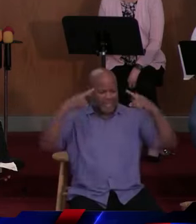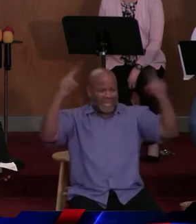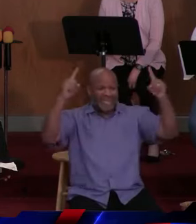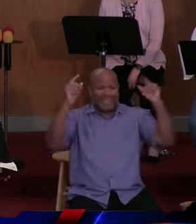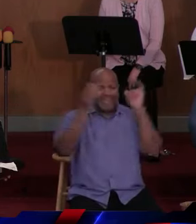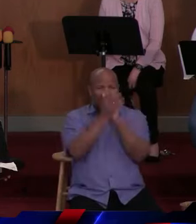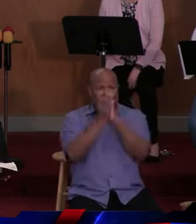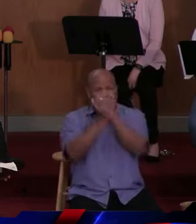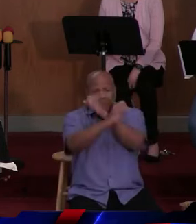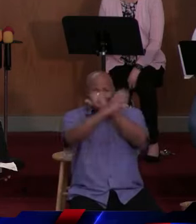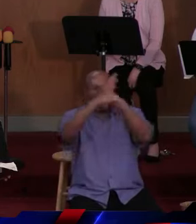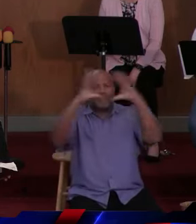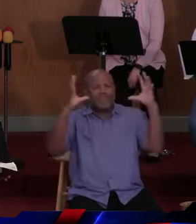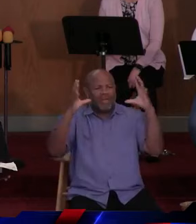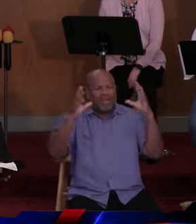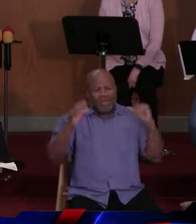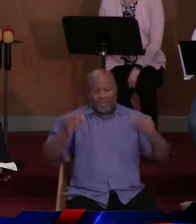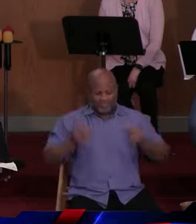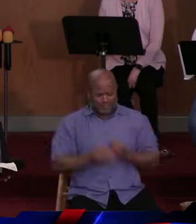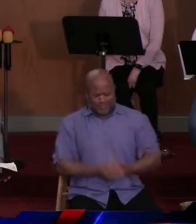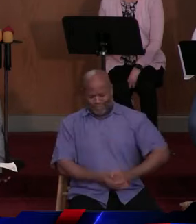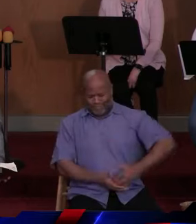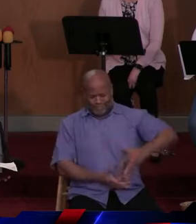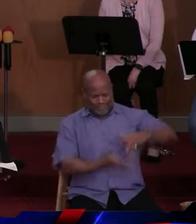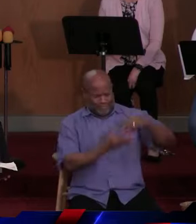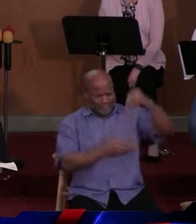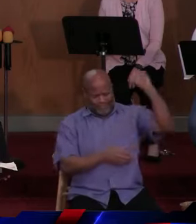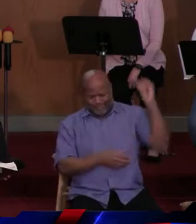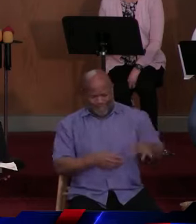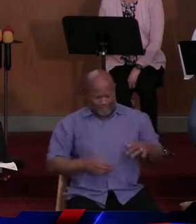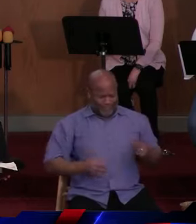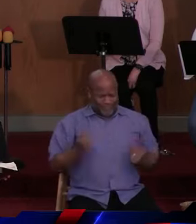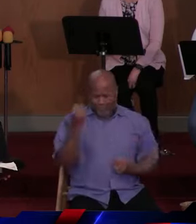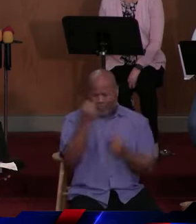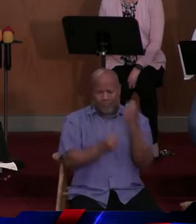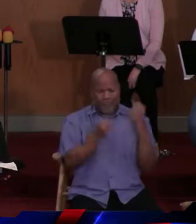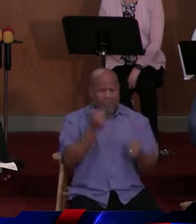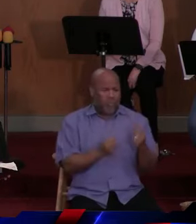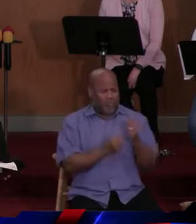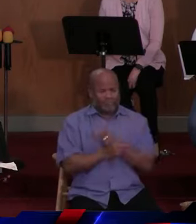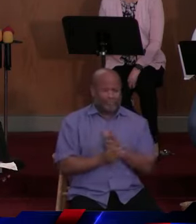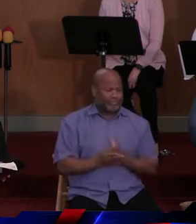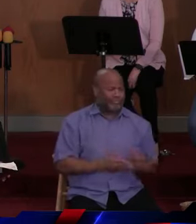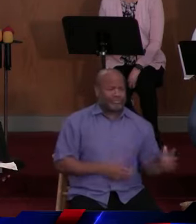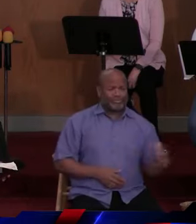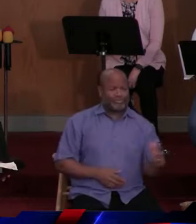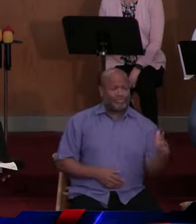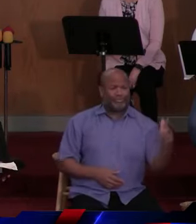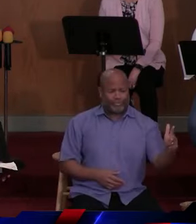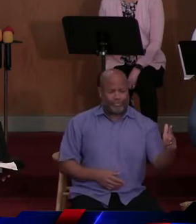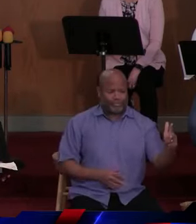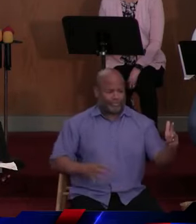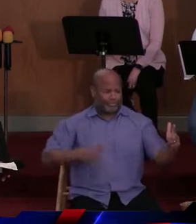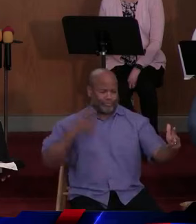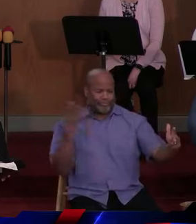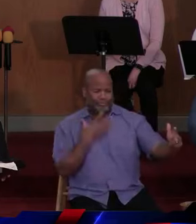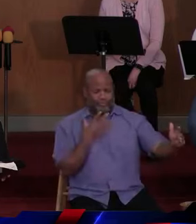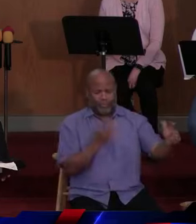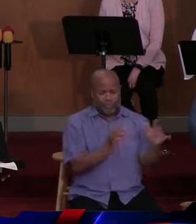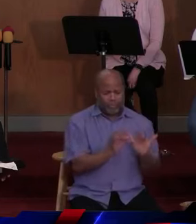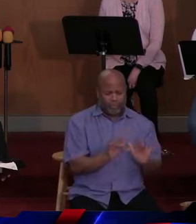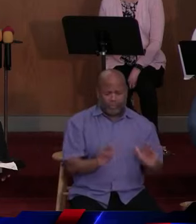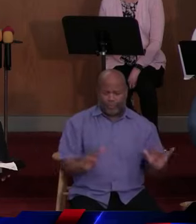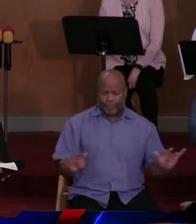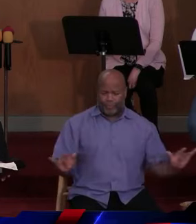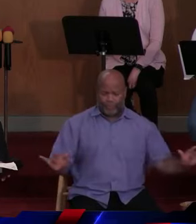the enormously expensive automobiles that we drive or park in circular driveways against the backdrop of meticulously manicured